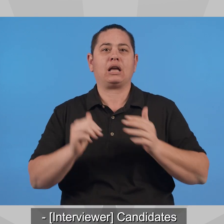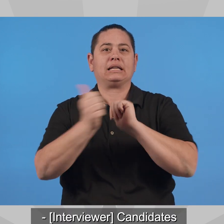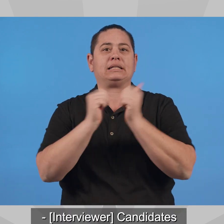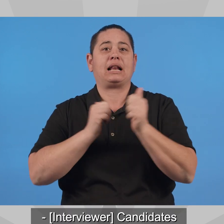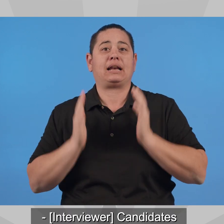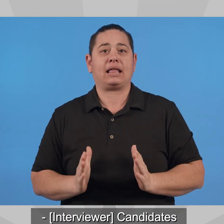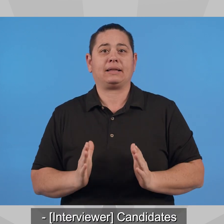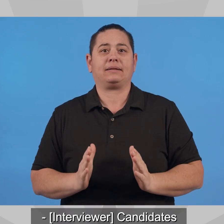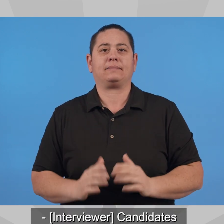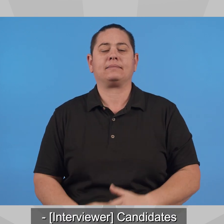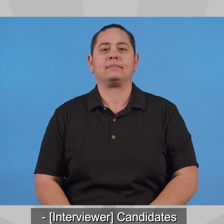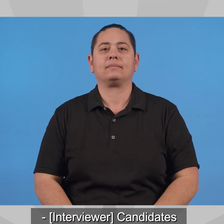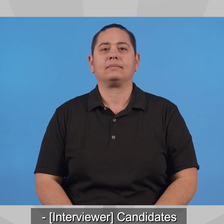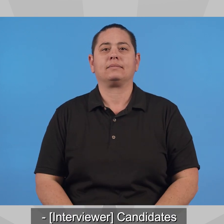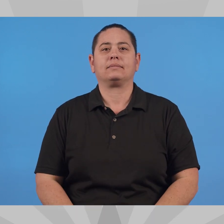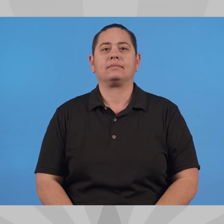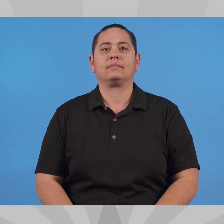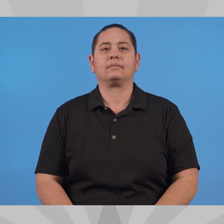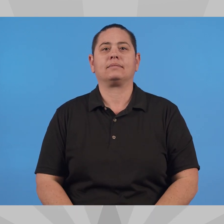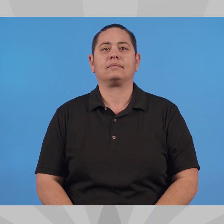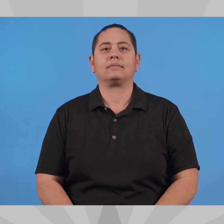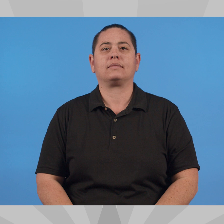Candidates for State Senator, District 28.